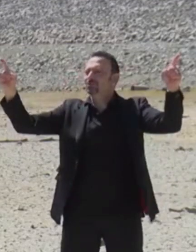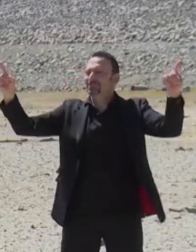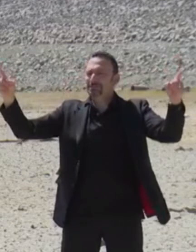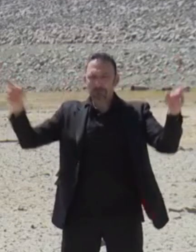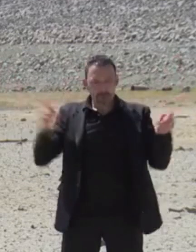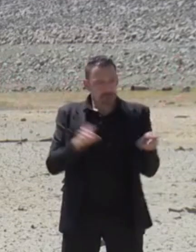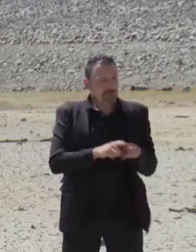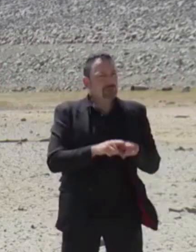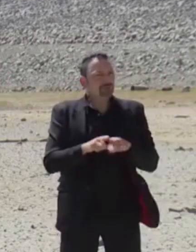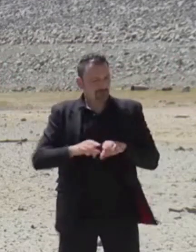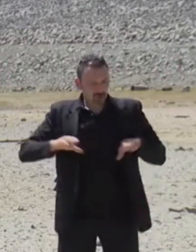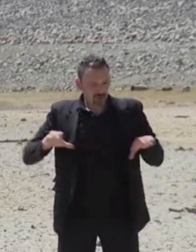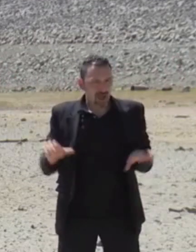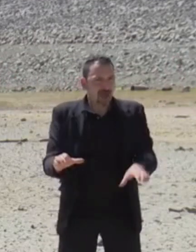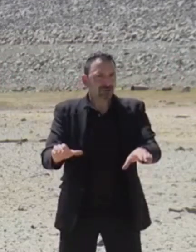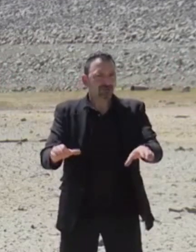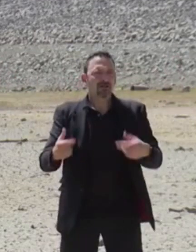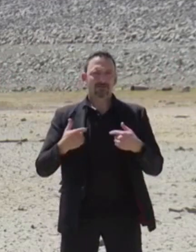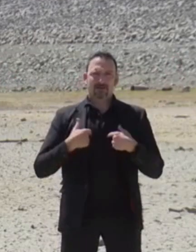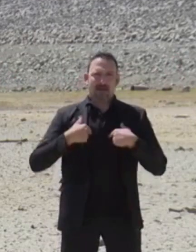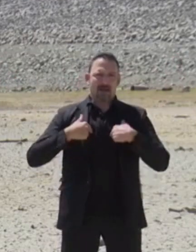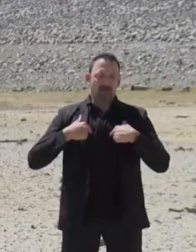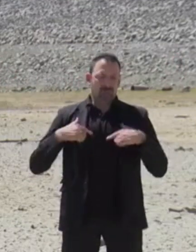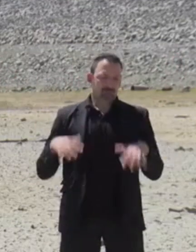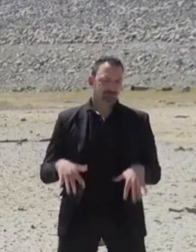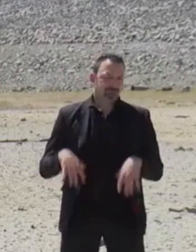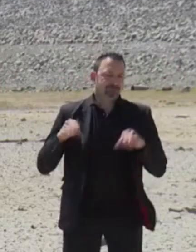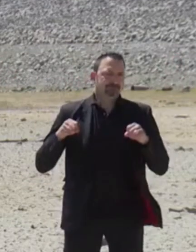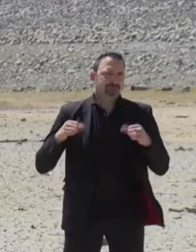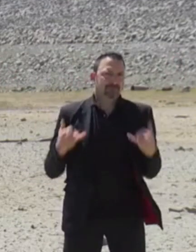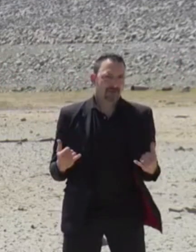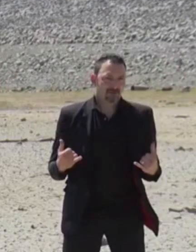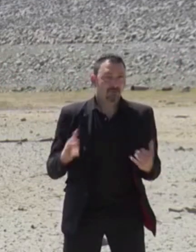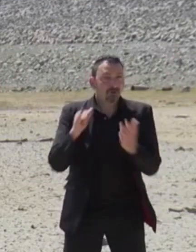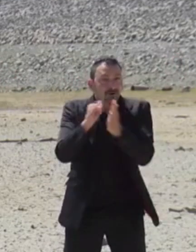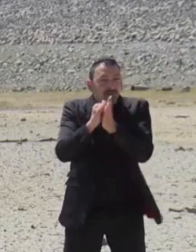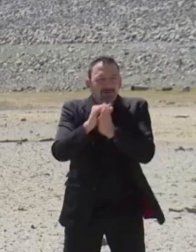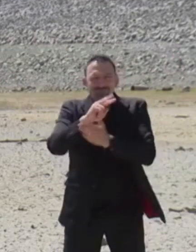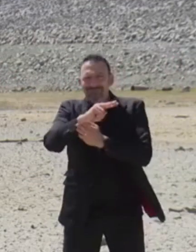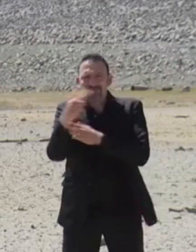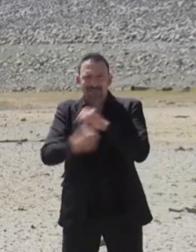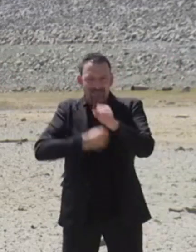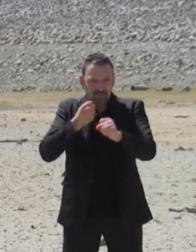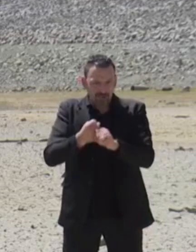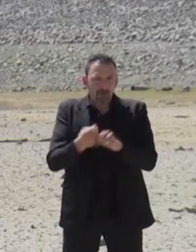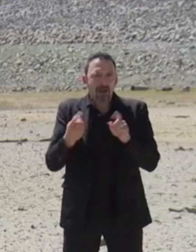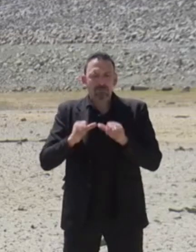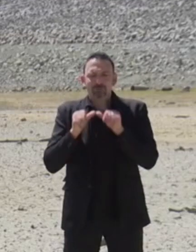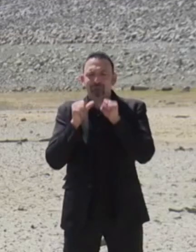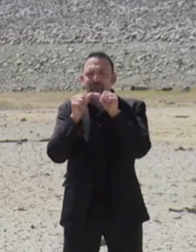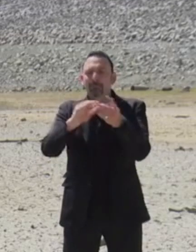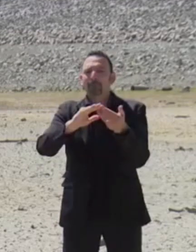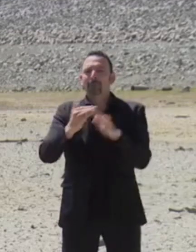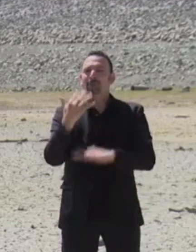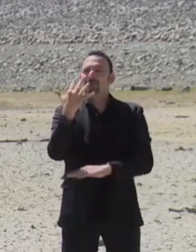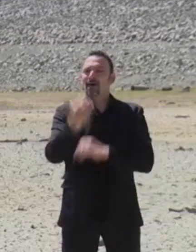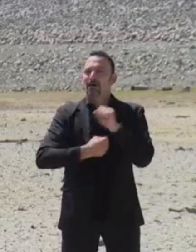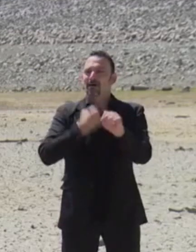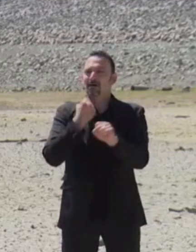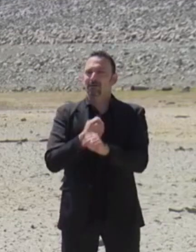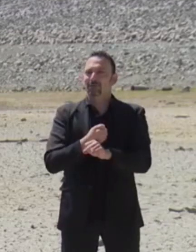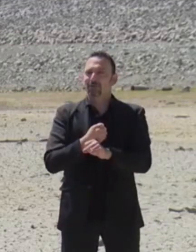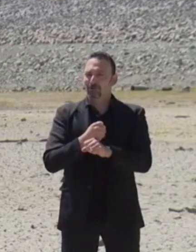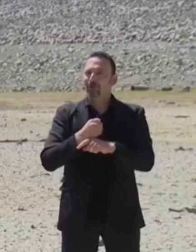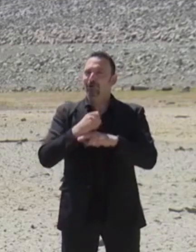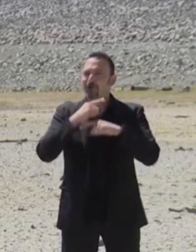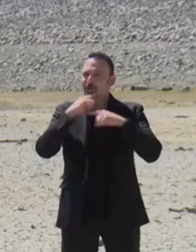action to the action that I'm taking. That was the second year of what became a 5-year drought in the state of California,